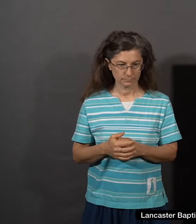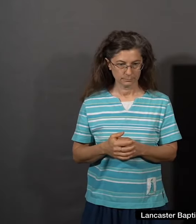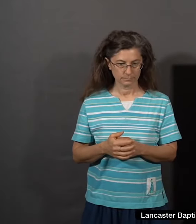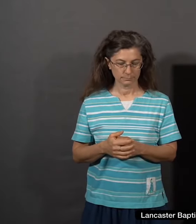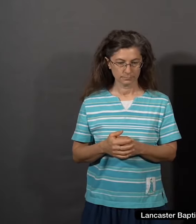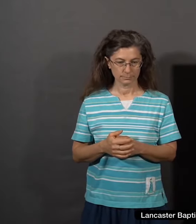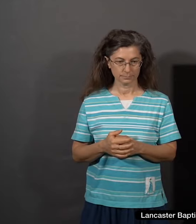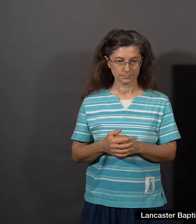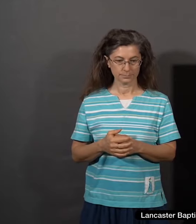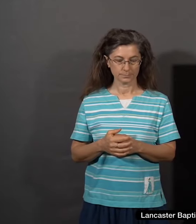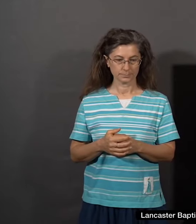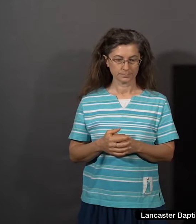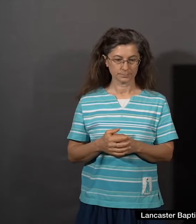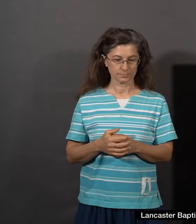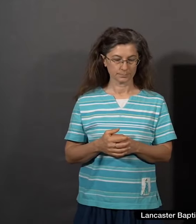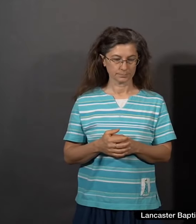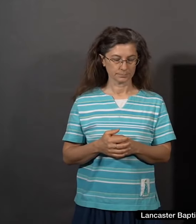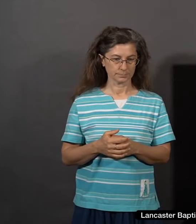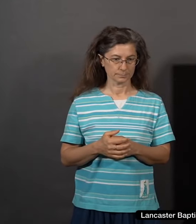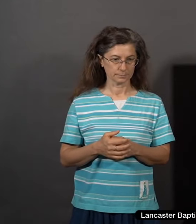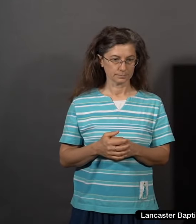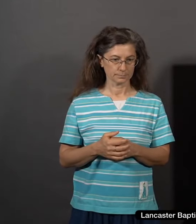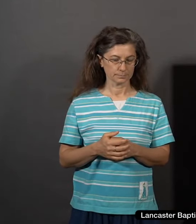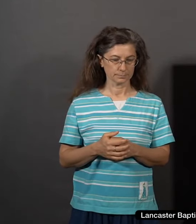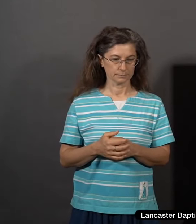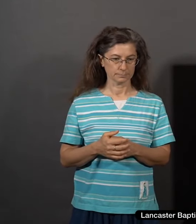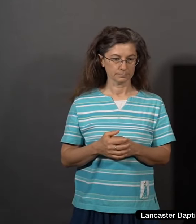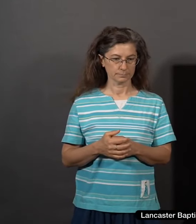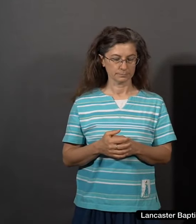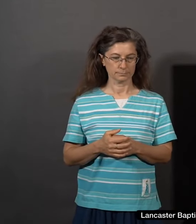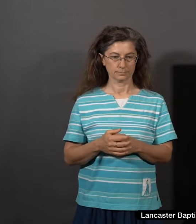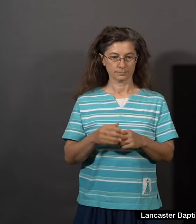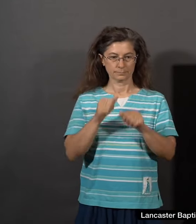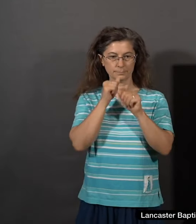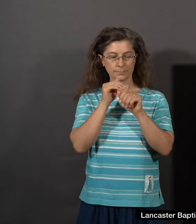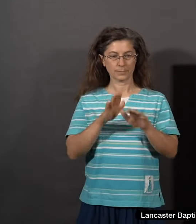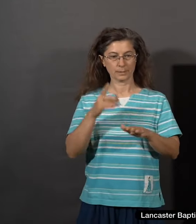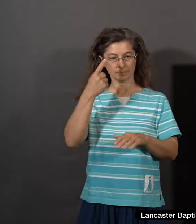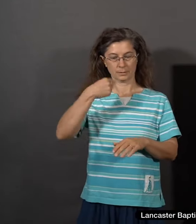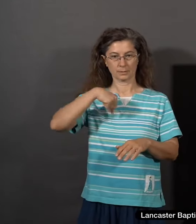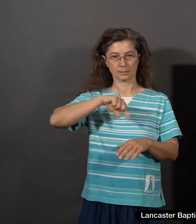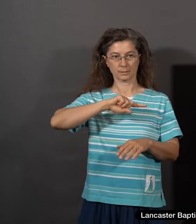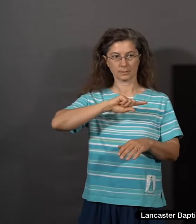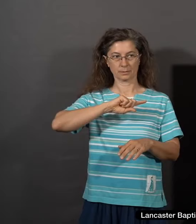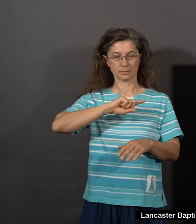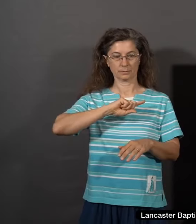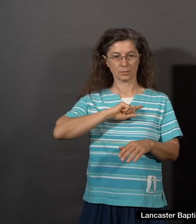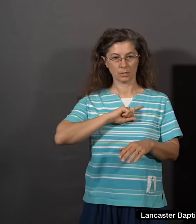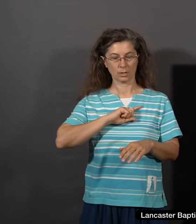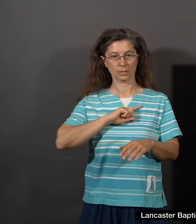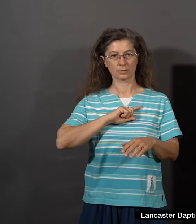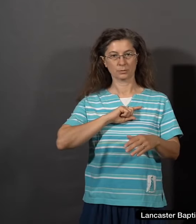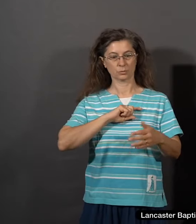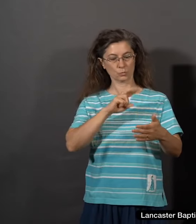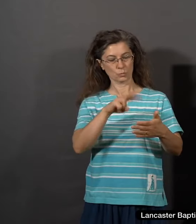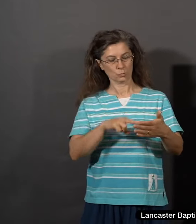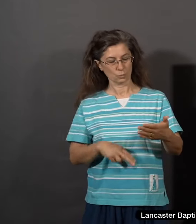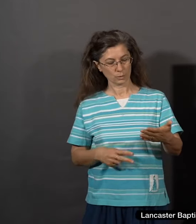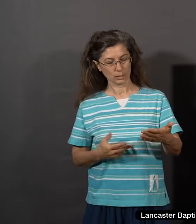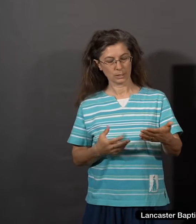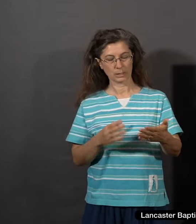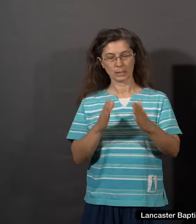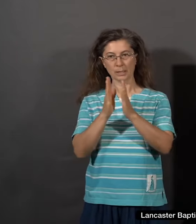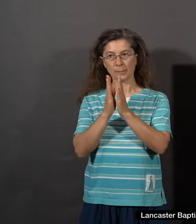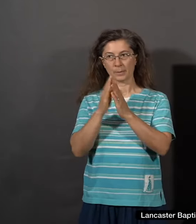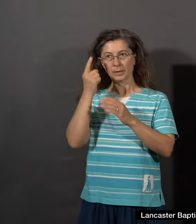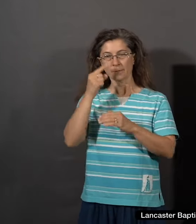keeping up with you and the prayer requests in fact uh uh it's been a blessing for us one or two of the days we watched and participated on the live